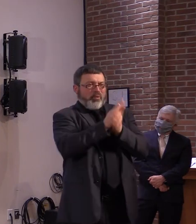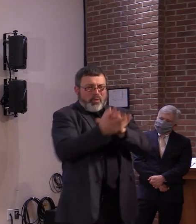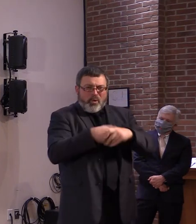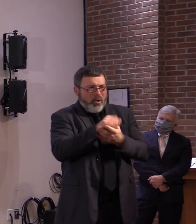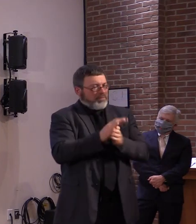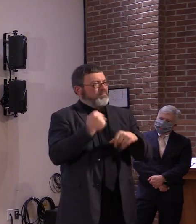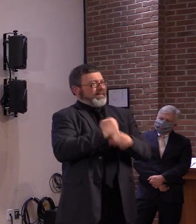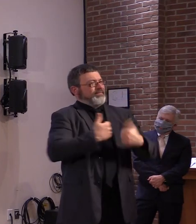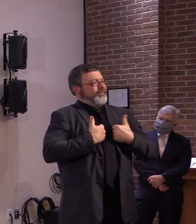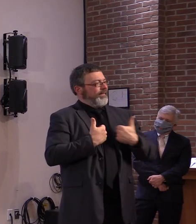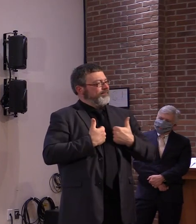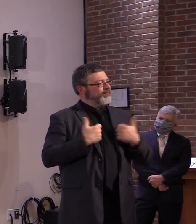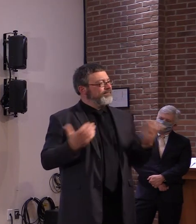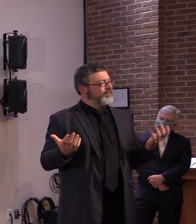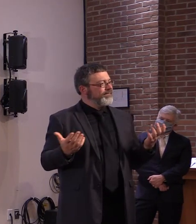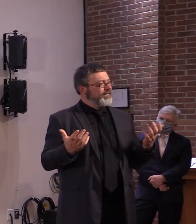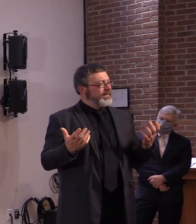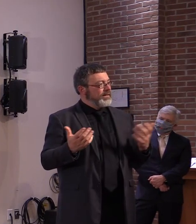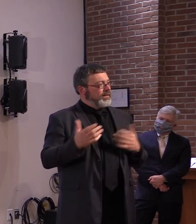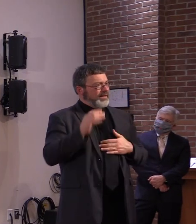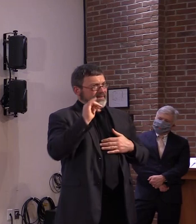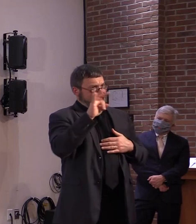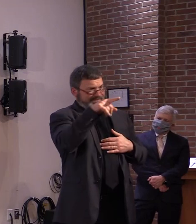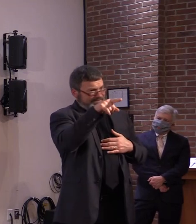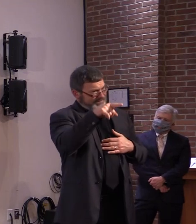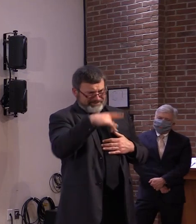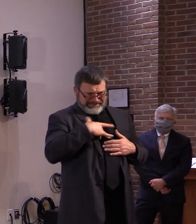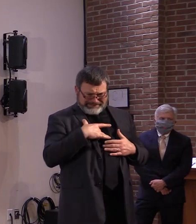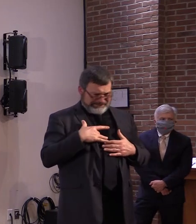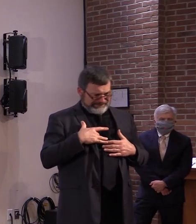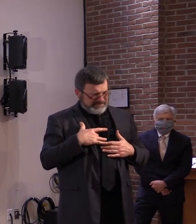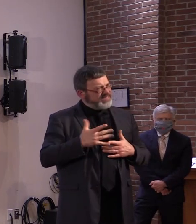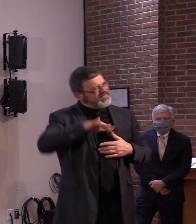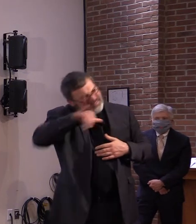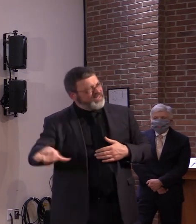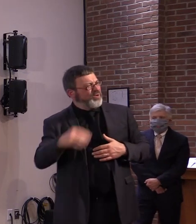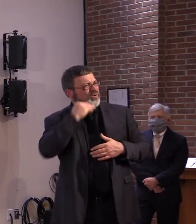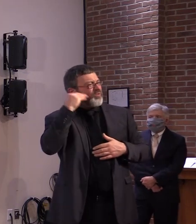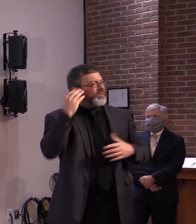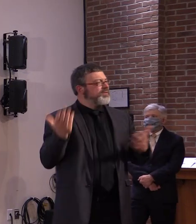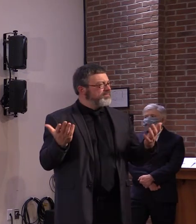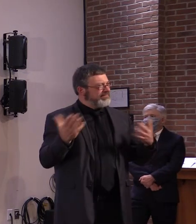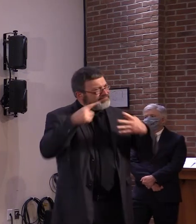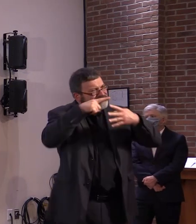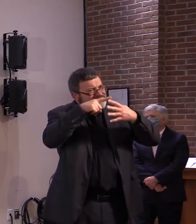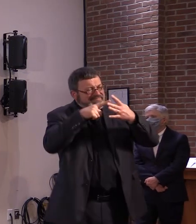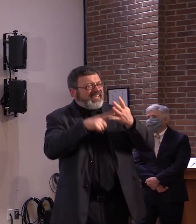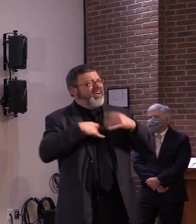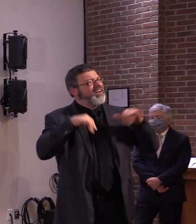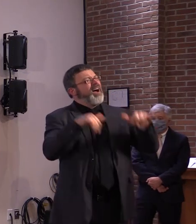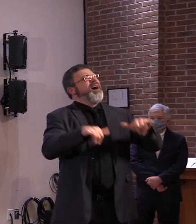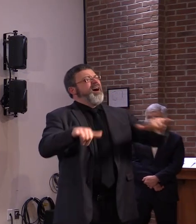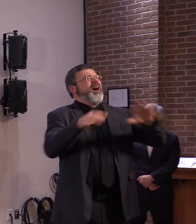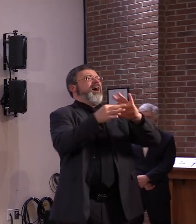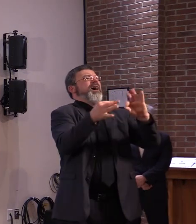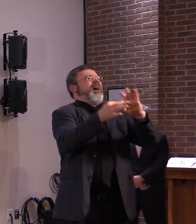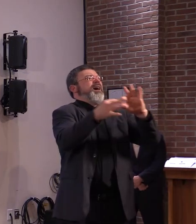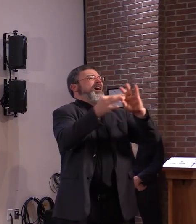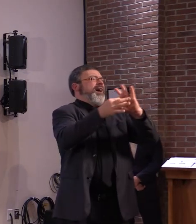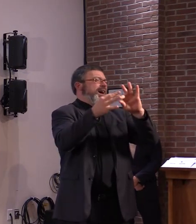feel well, don't come in contact with others. So it's the same message as everyone else, but